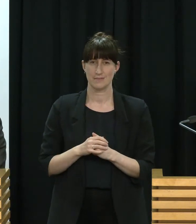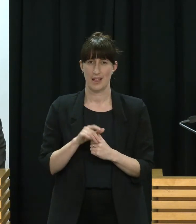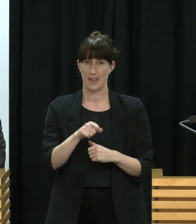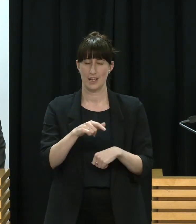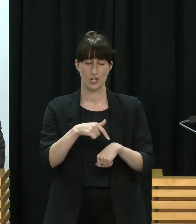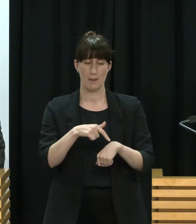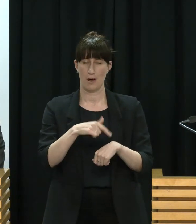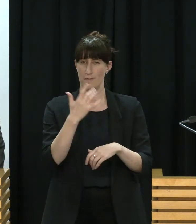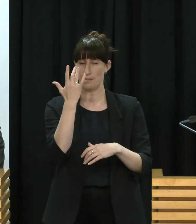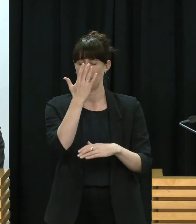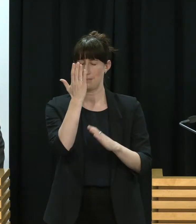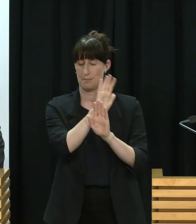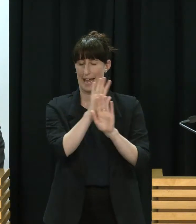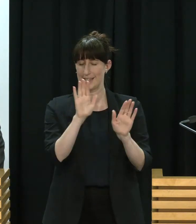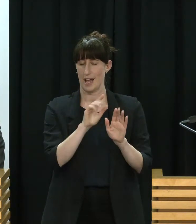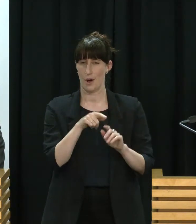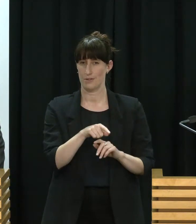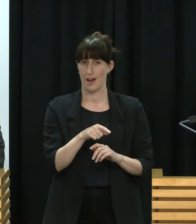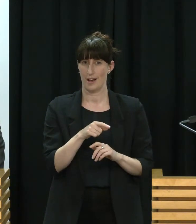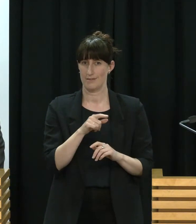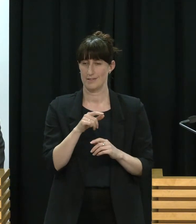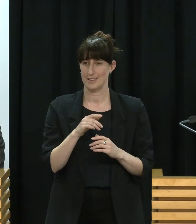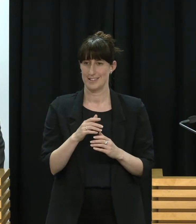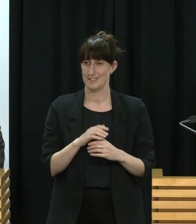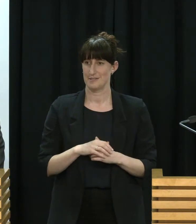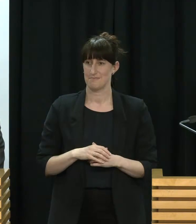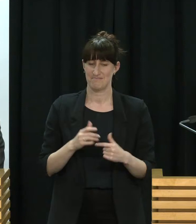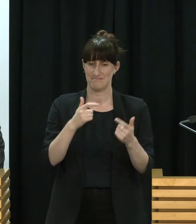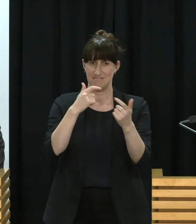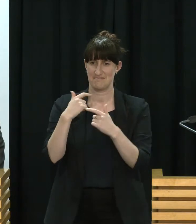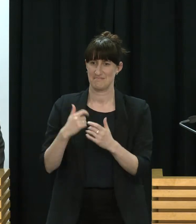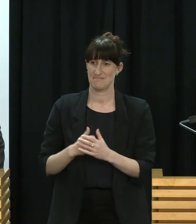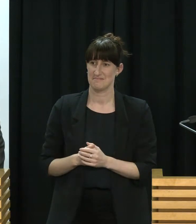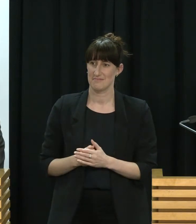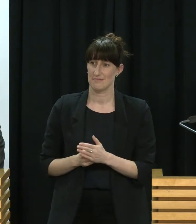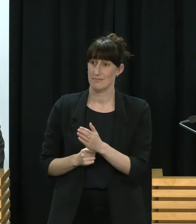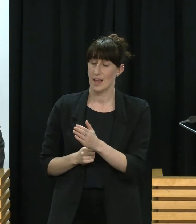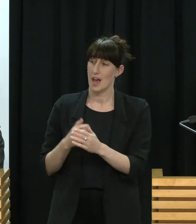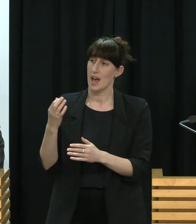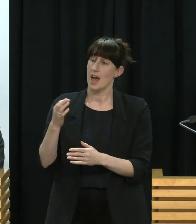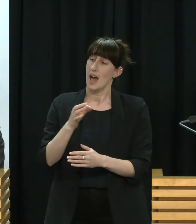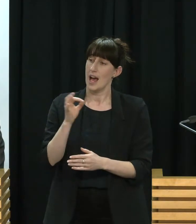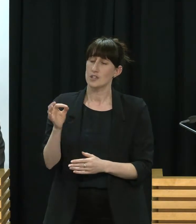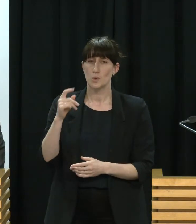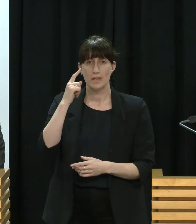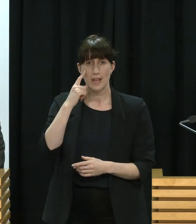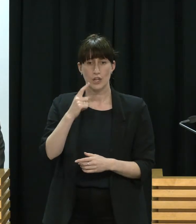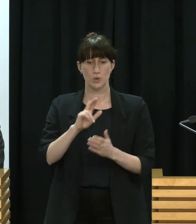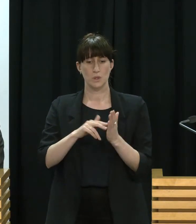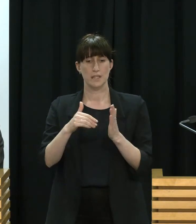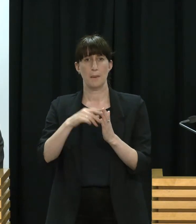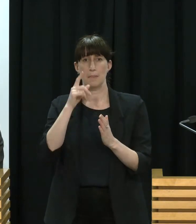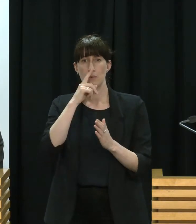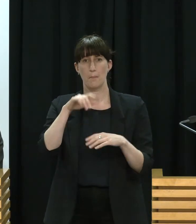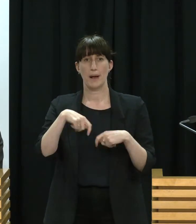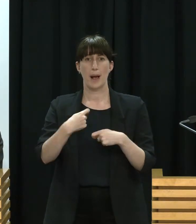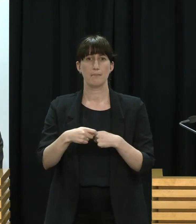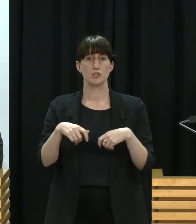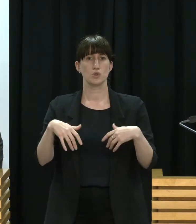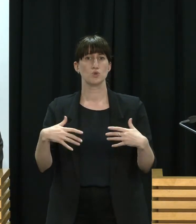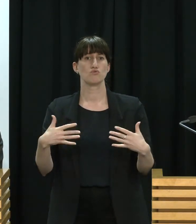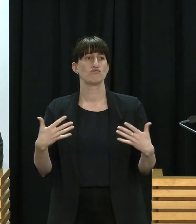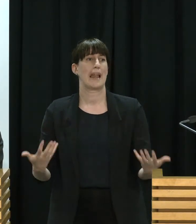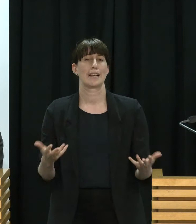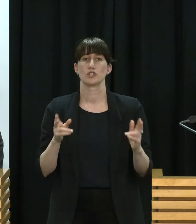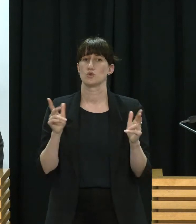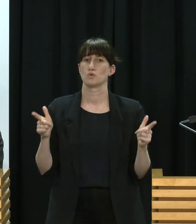Have New Zealanders become too complacent to the risk of COVID-19? I think we've become comfortable, and I